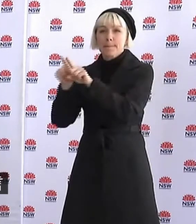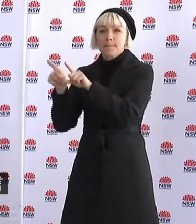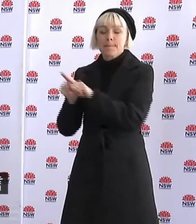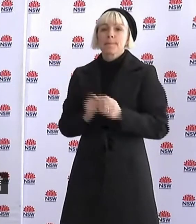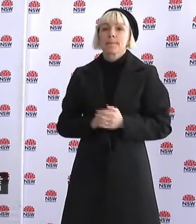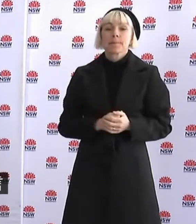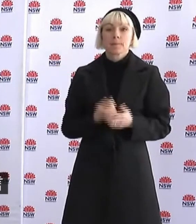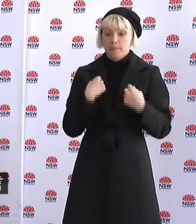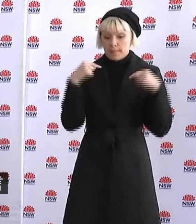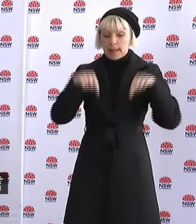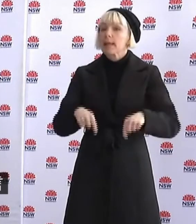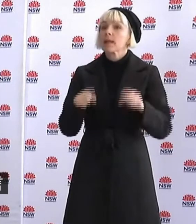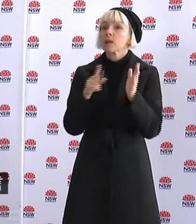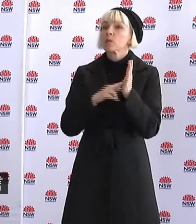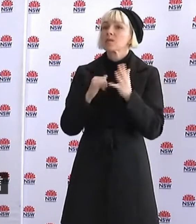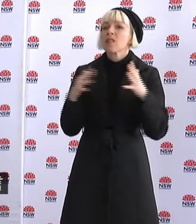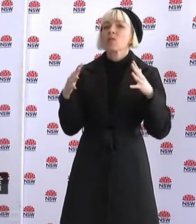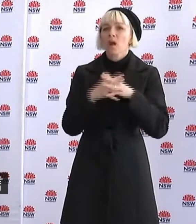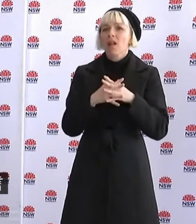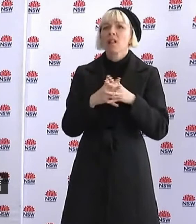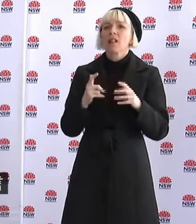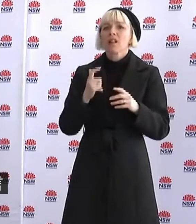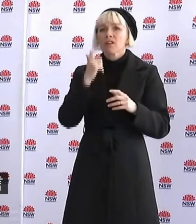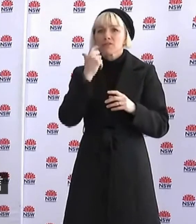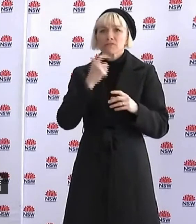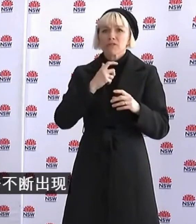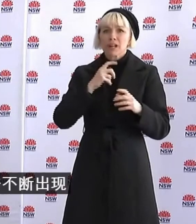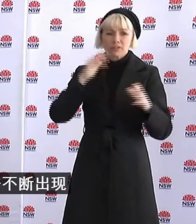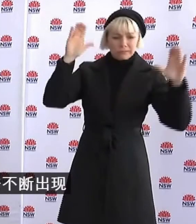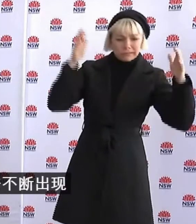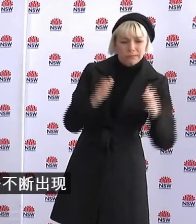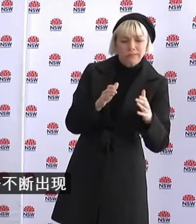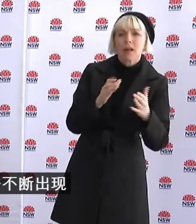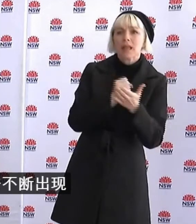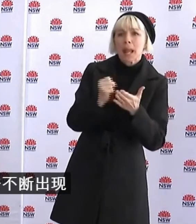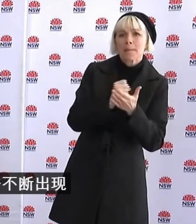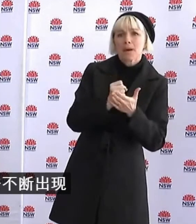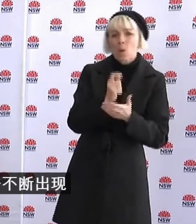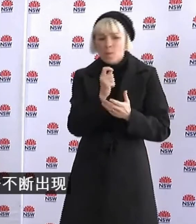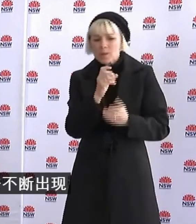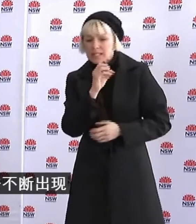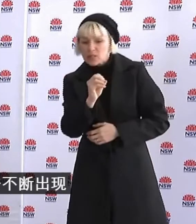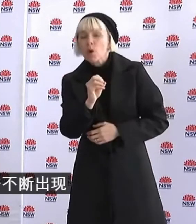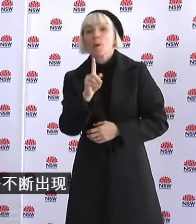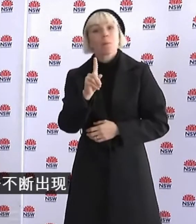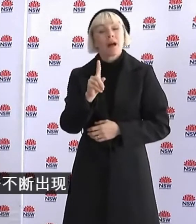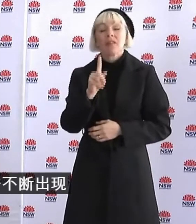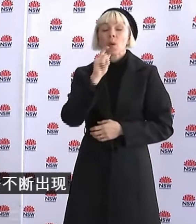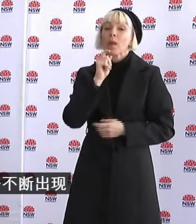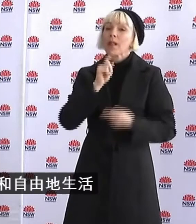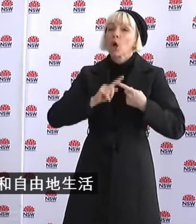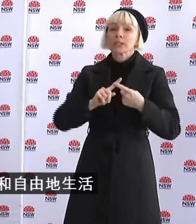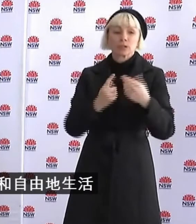in terms of the numbers of people infectious in the community. We appreciate that cases are going to keep popping up during